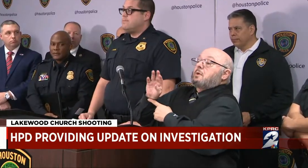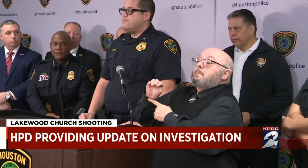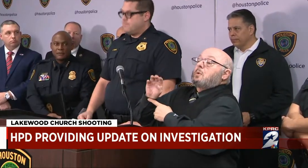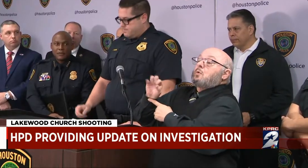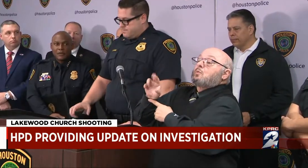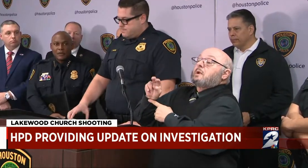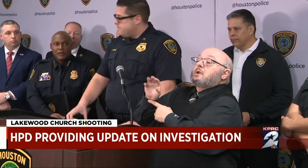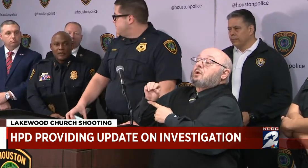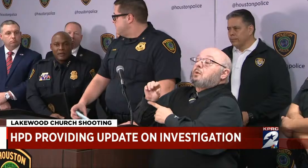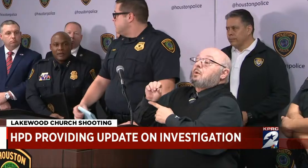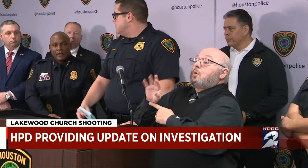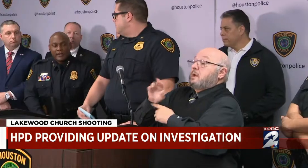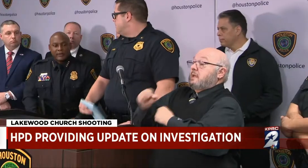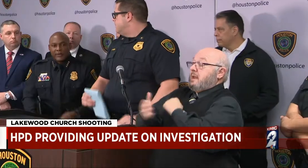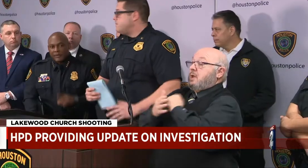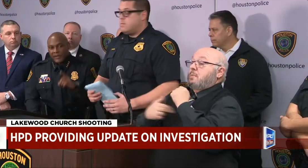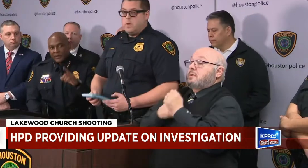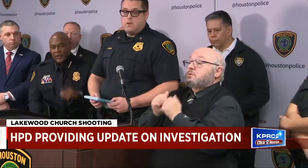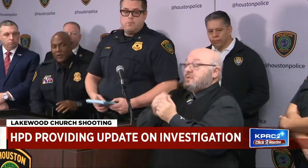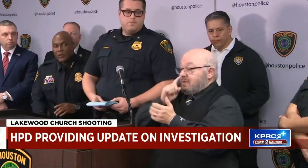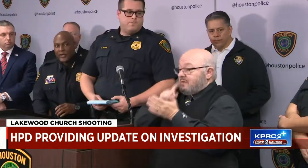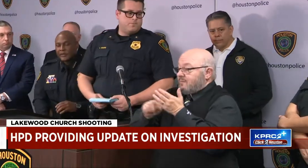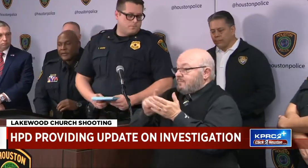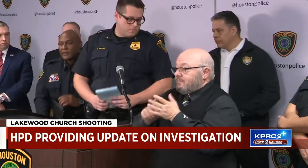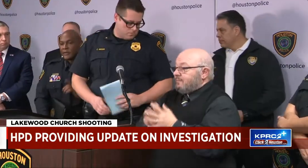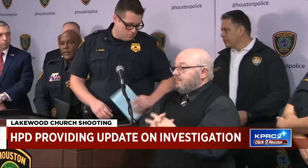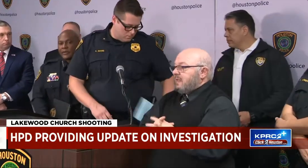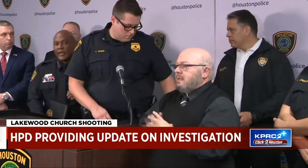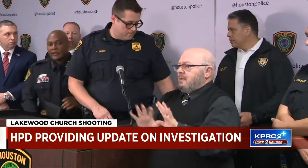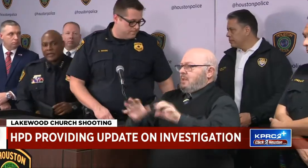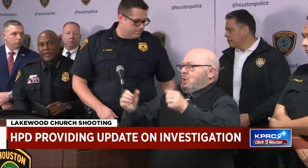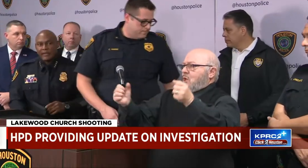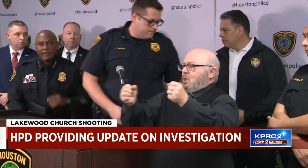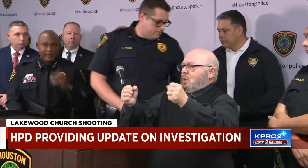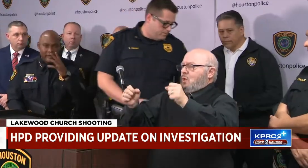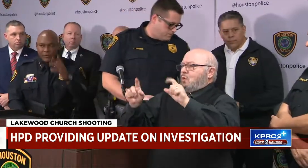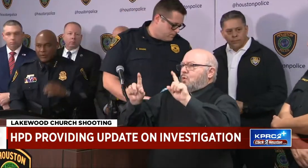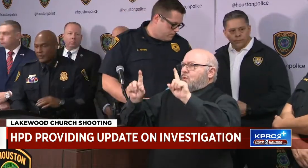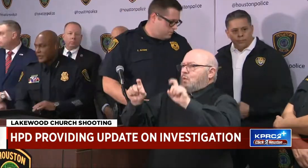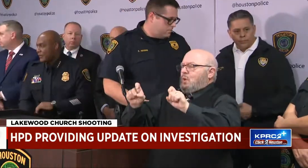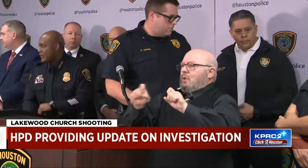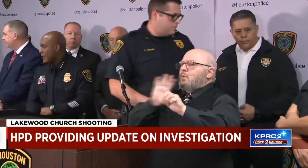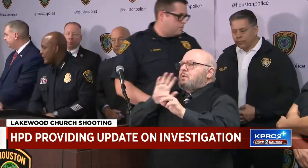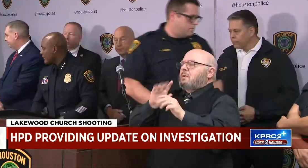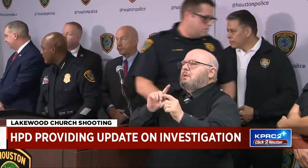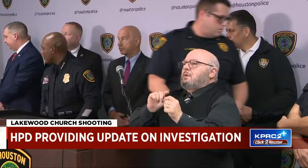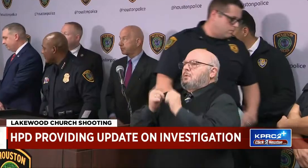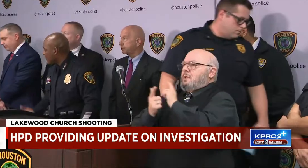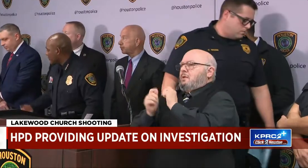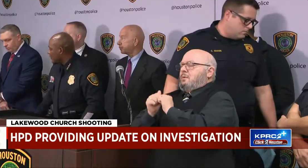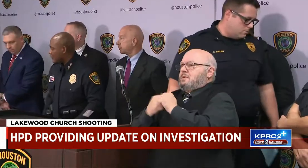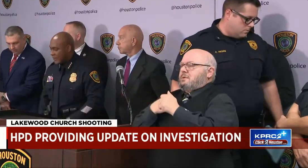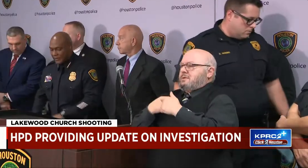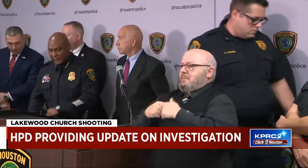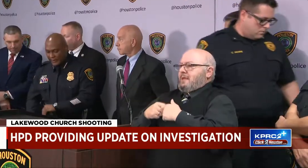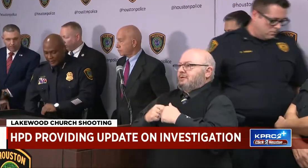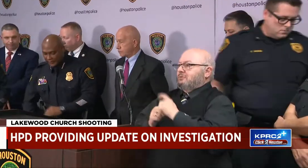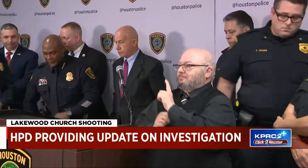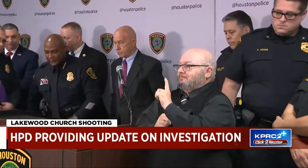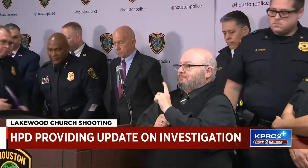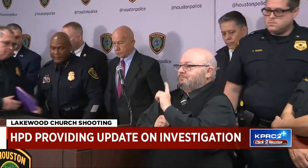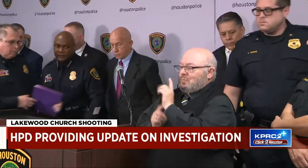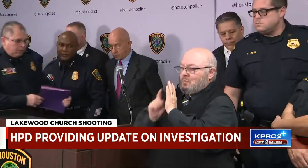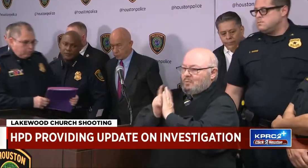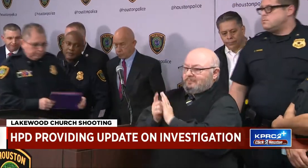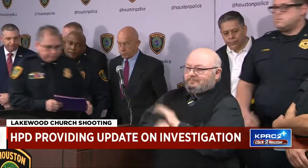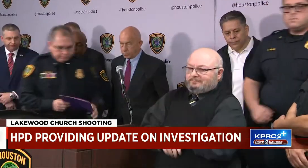investigation. Thank you very much. We'll hold questions until we translate, and then we'll get everybody at once. Come on. Thank